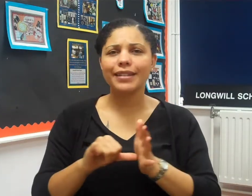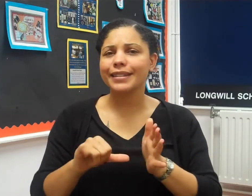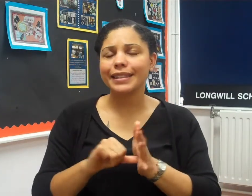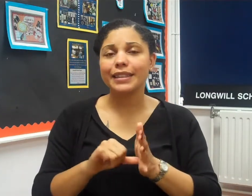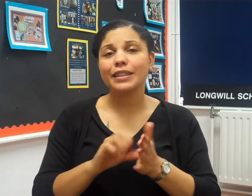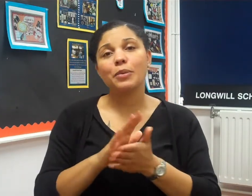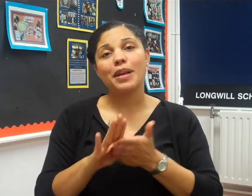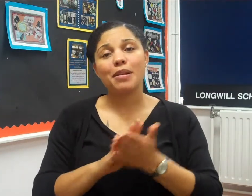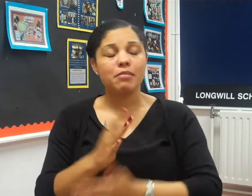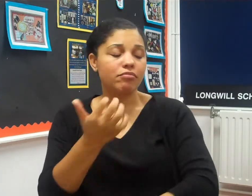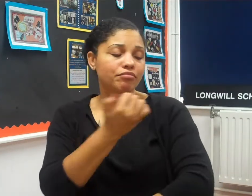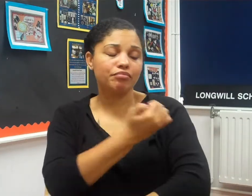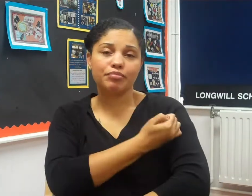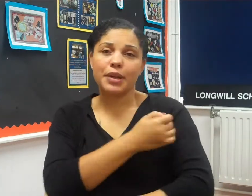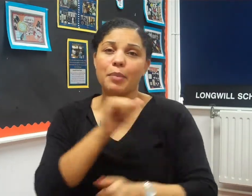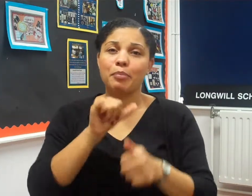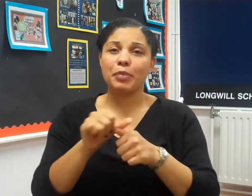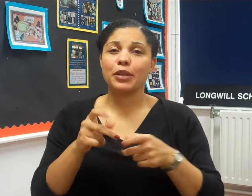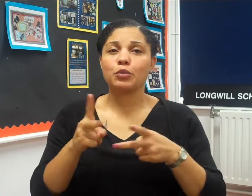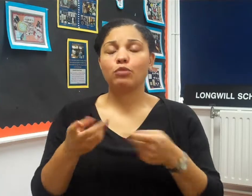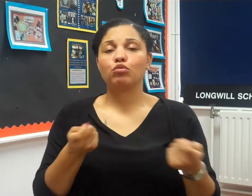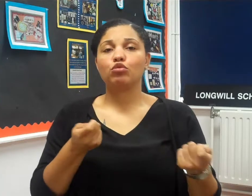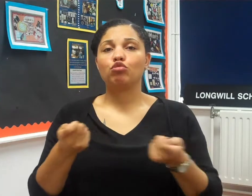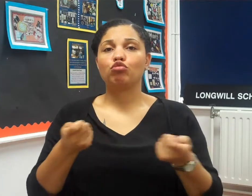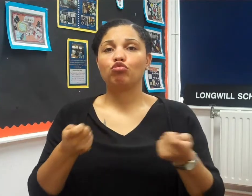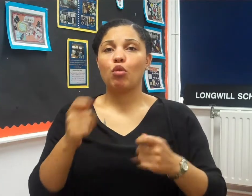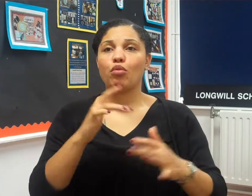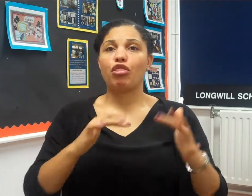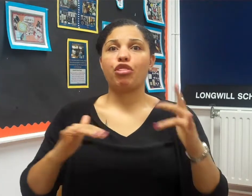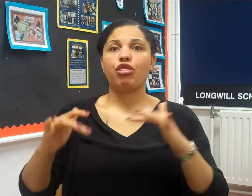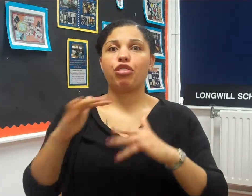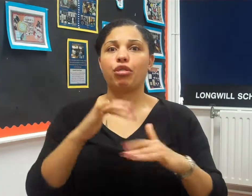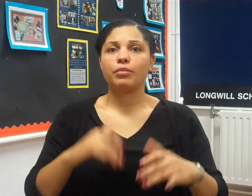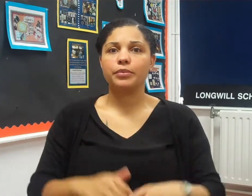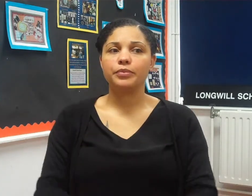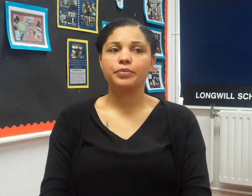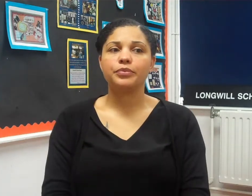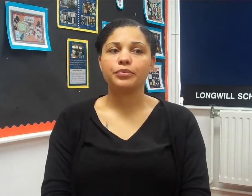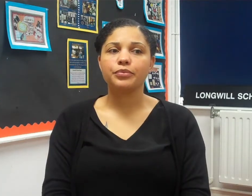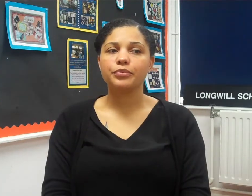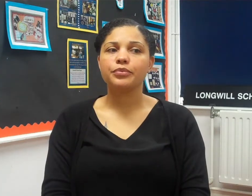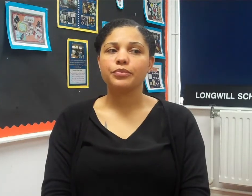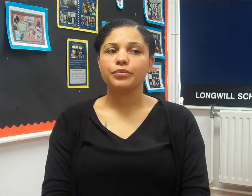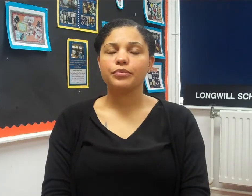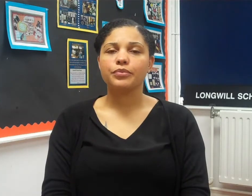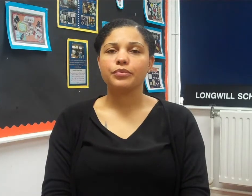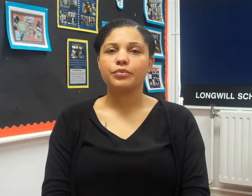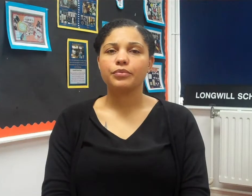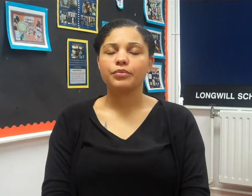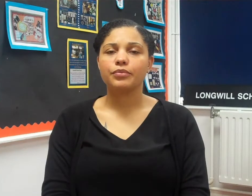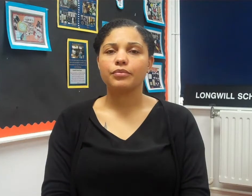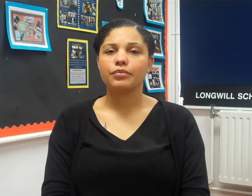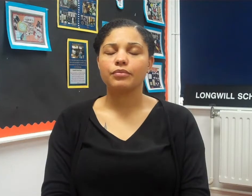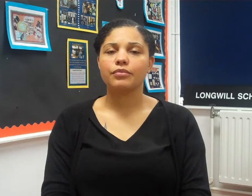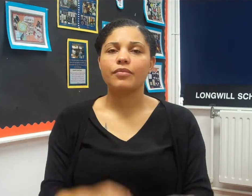means of managing the disease. Every February, the World Health Organization makes a prediction of which types of flu